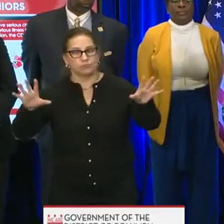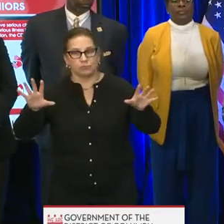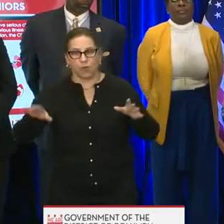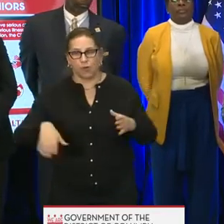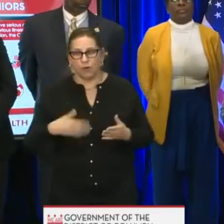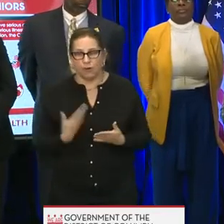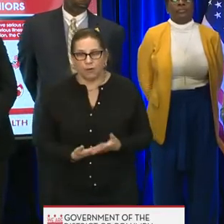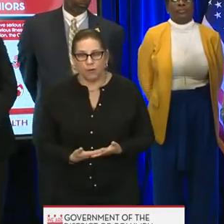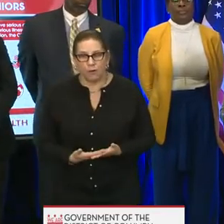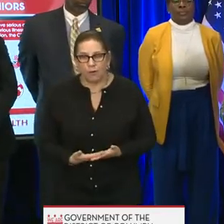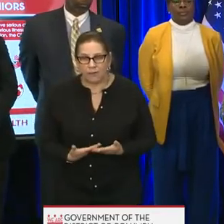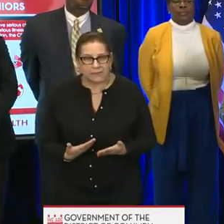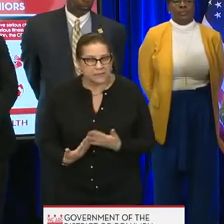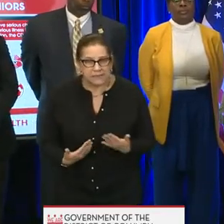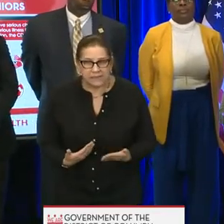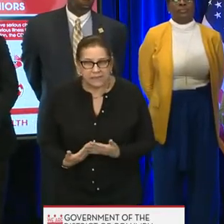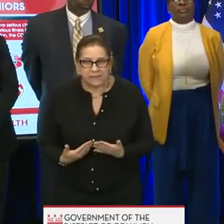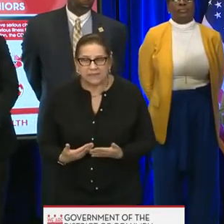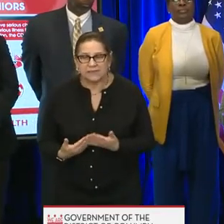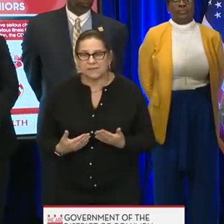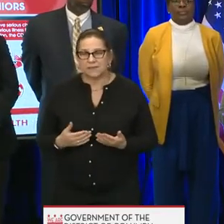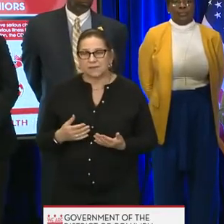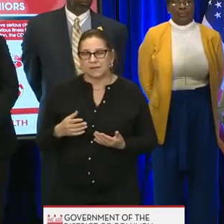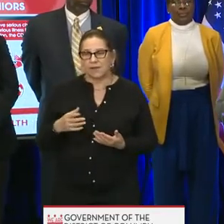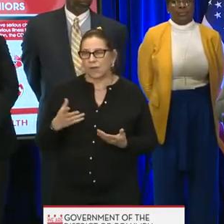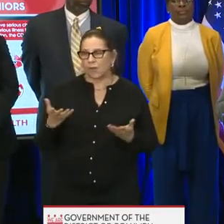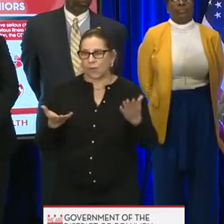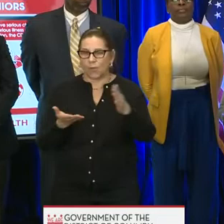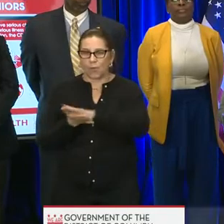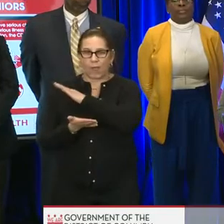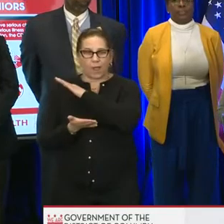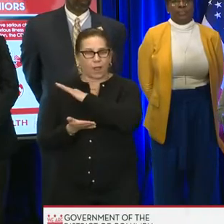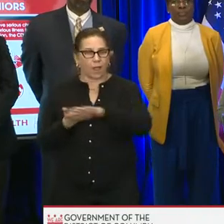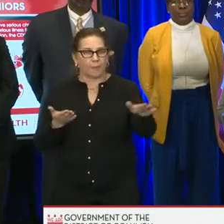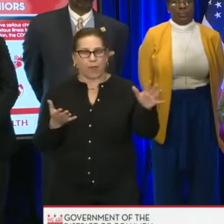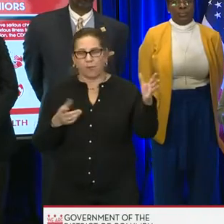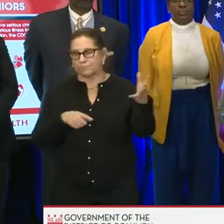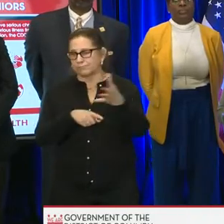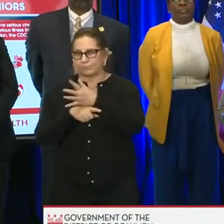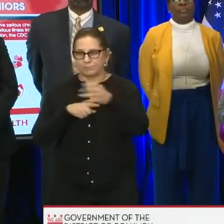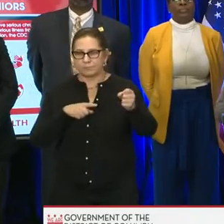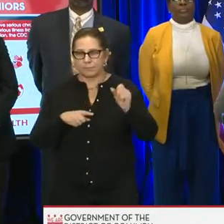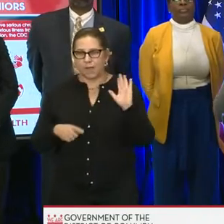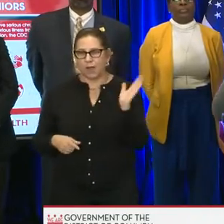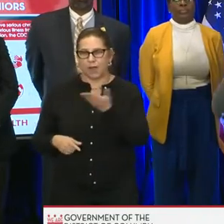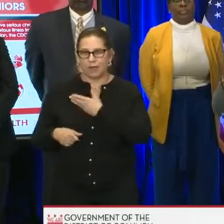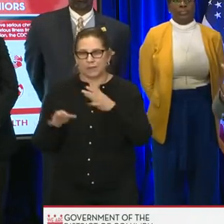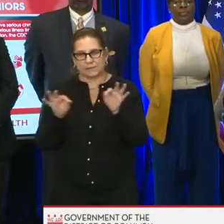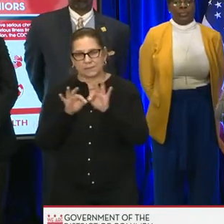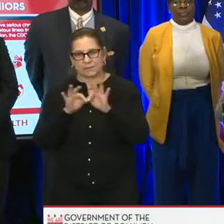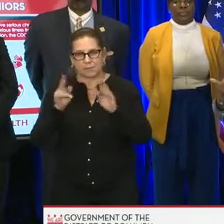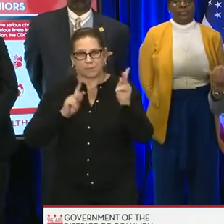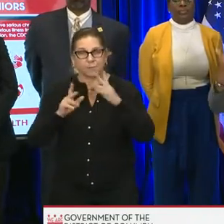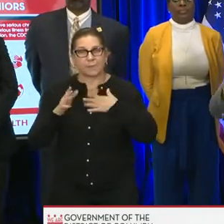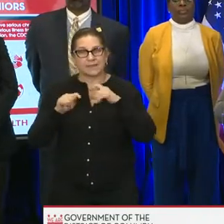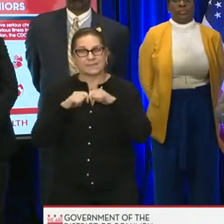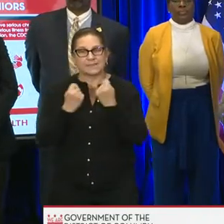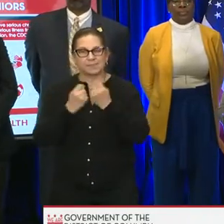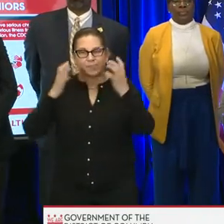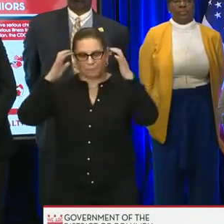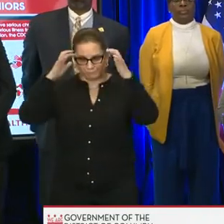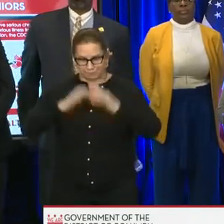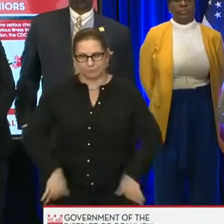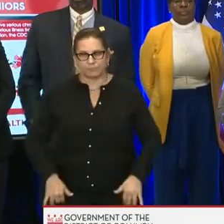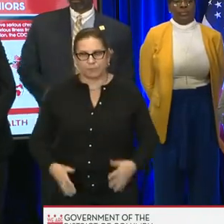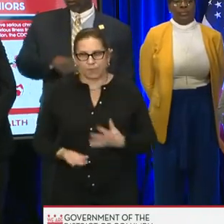asked my team to think of alternate ways that if we needed to clear the press room, we could still make our statements and